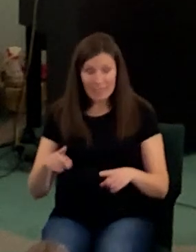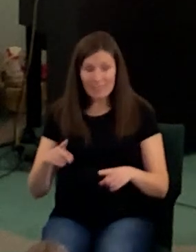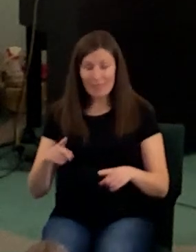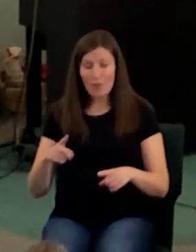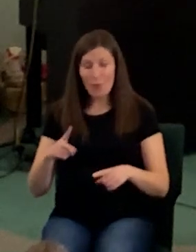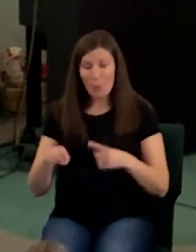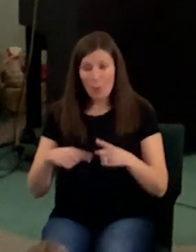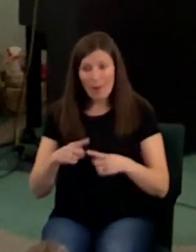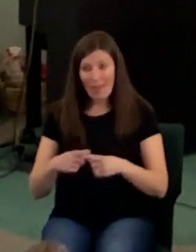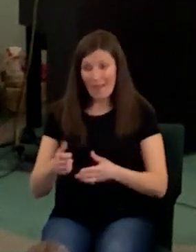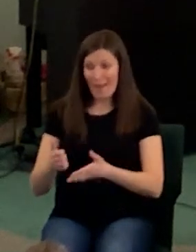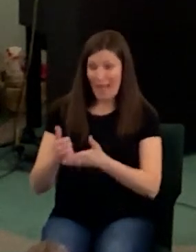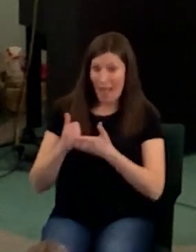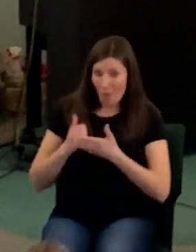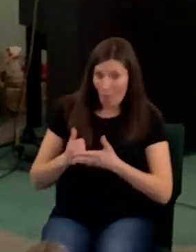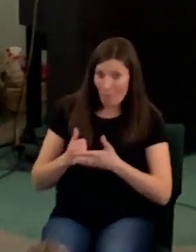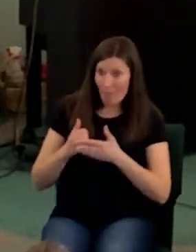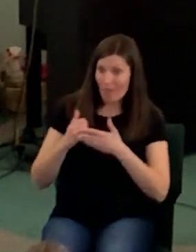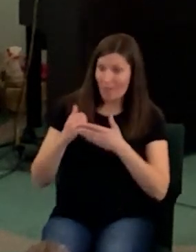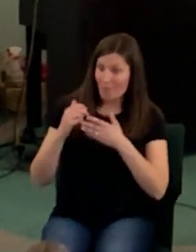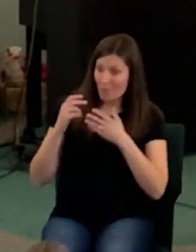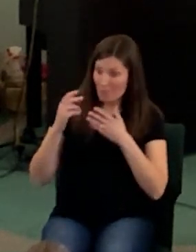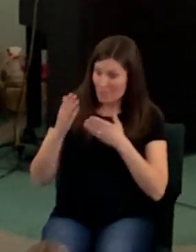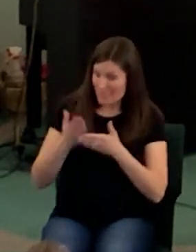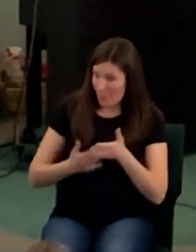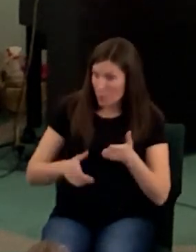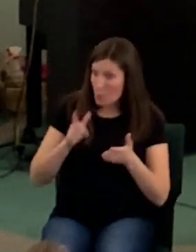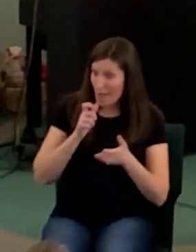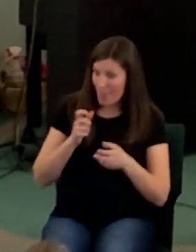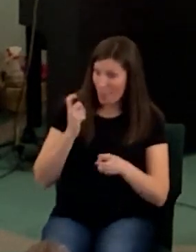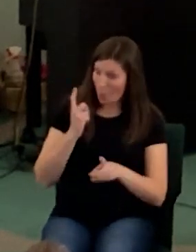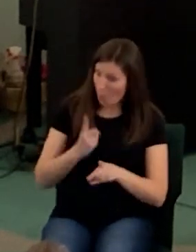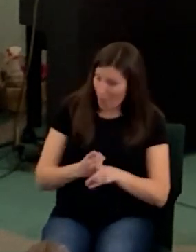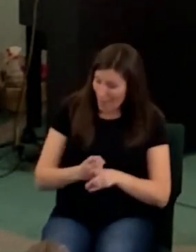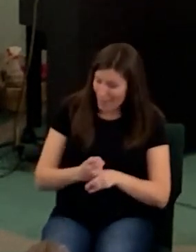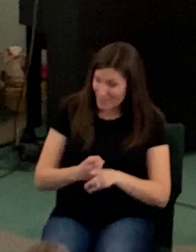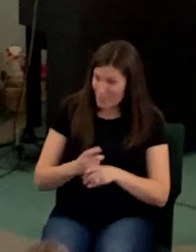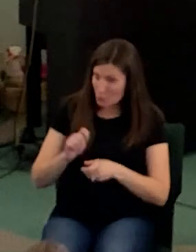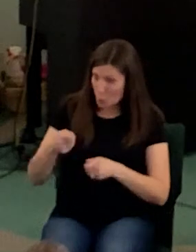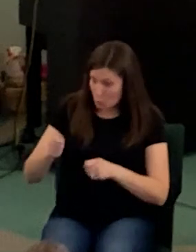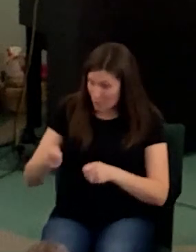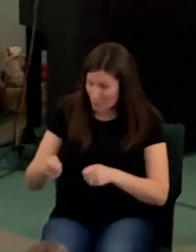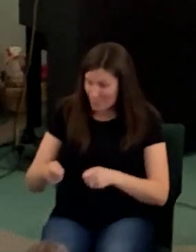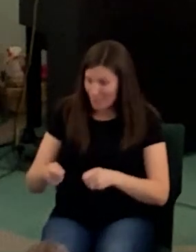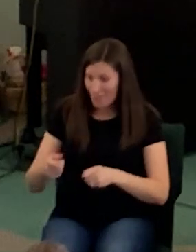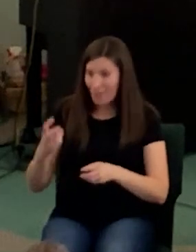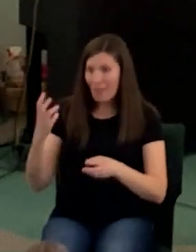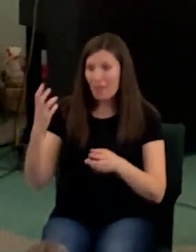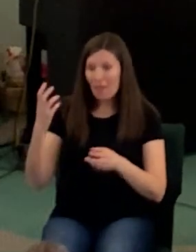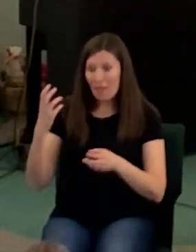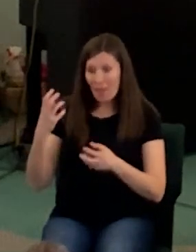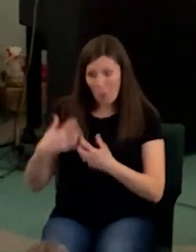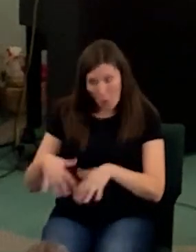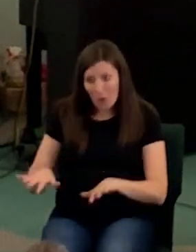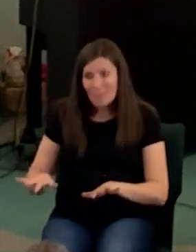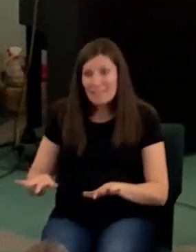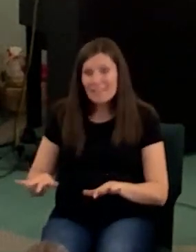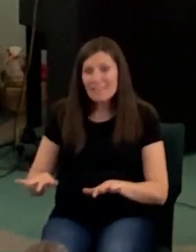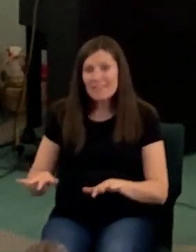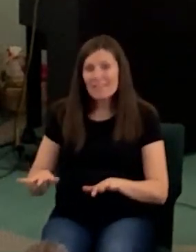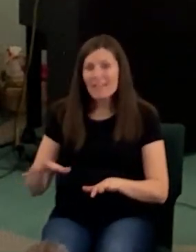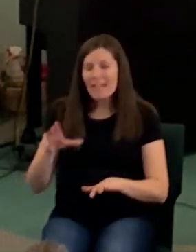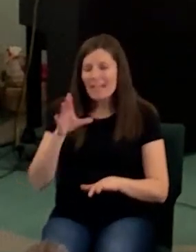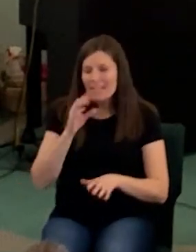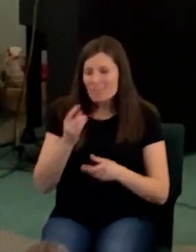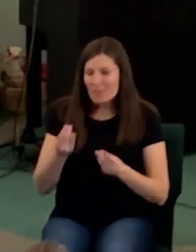help from someone else with the right tools and followed his instructions, it worked. Guess what the first thing I did